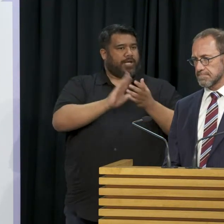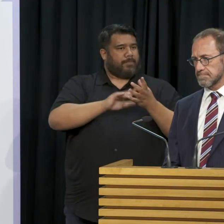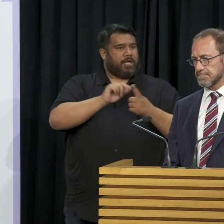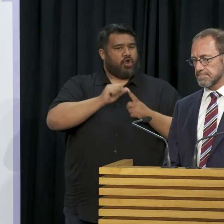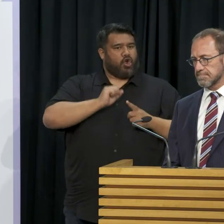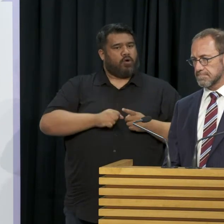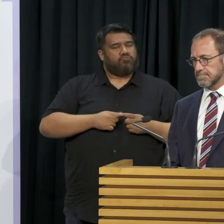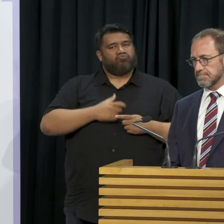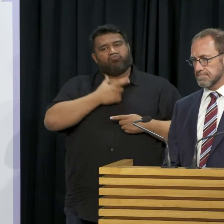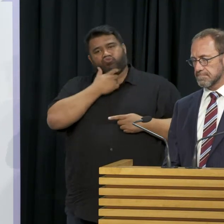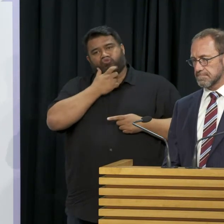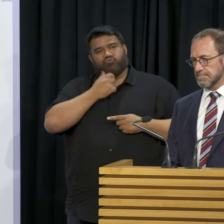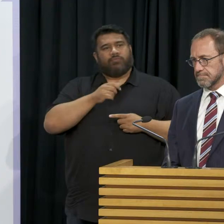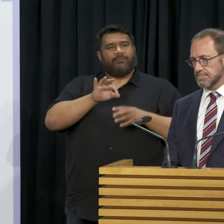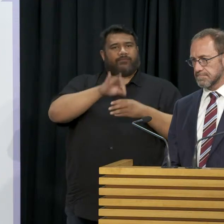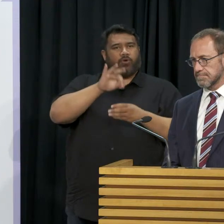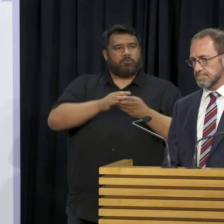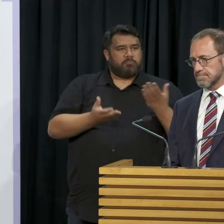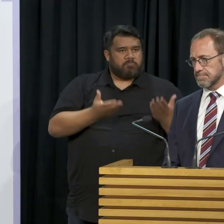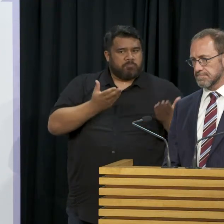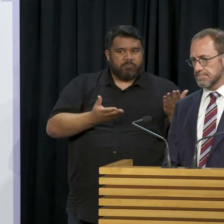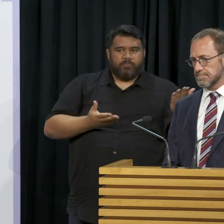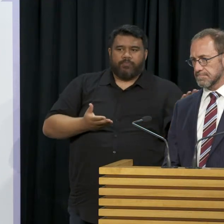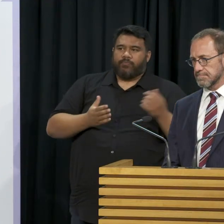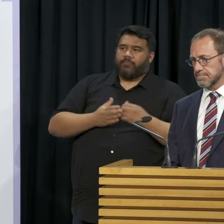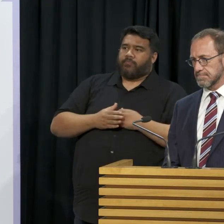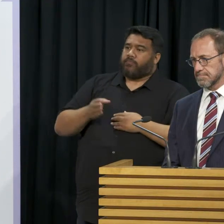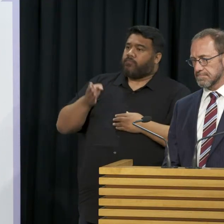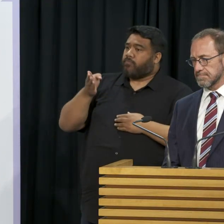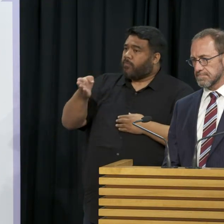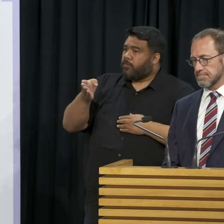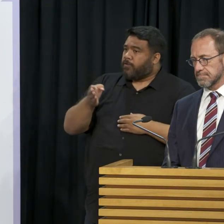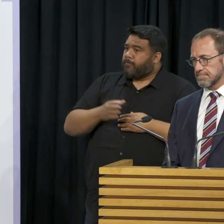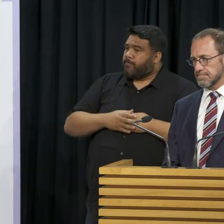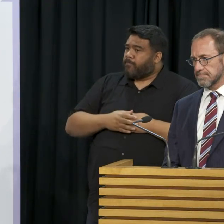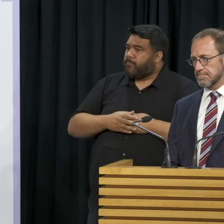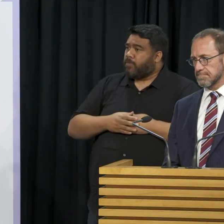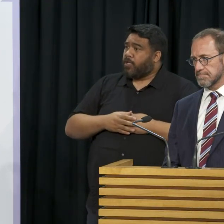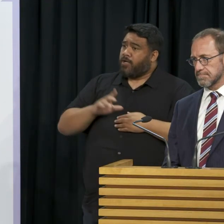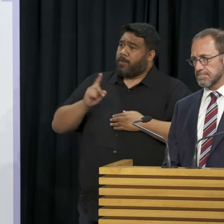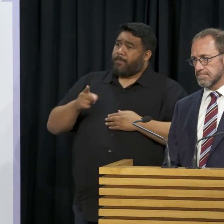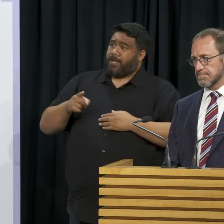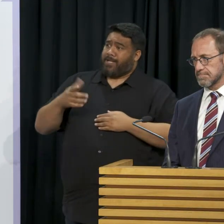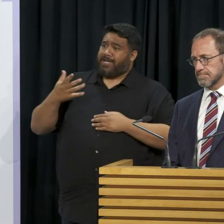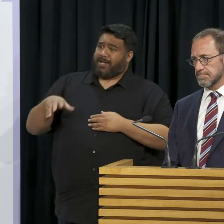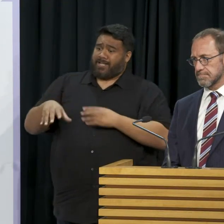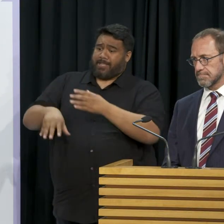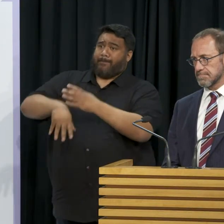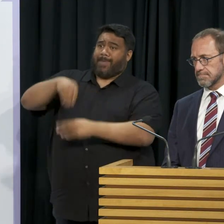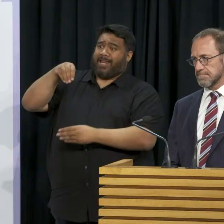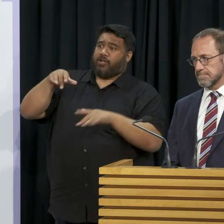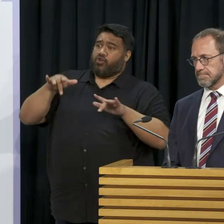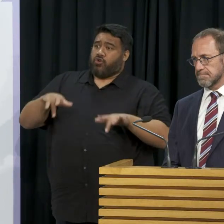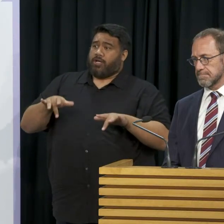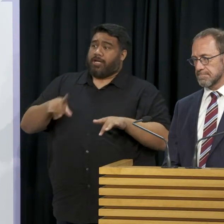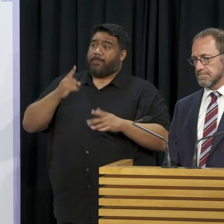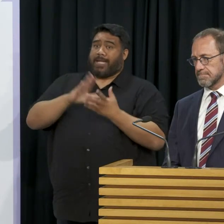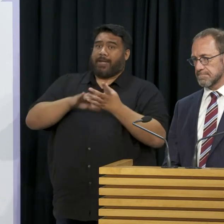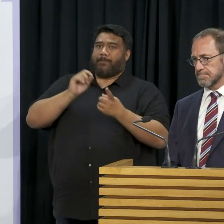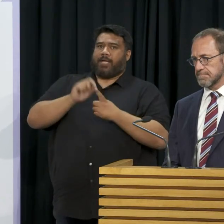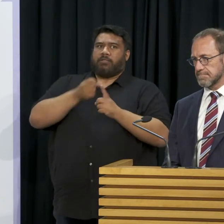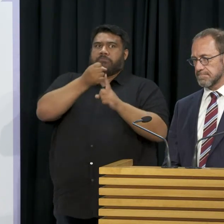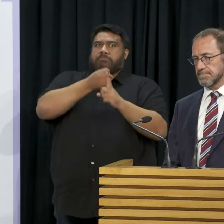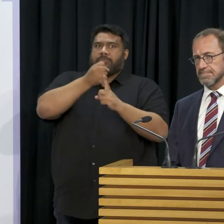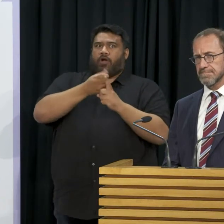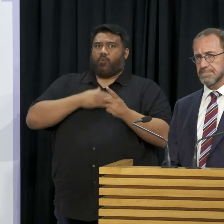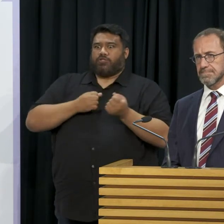out a process yet for how to deal with bills that are not yet been pulled from the ballot? We wait until... MPs seeking support to get that.